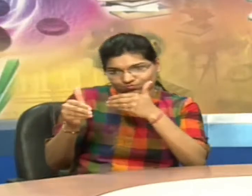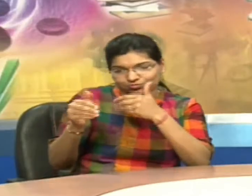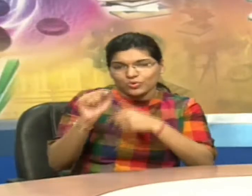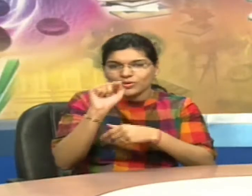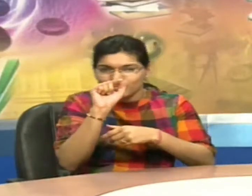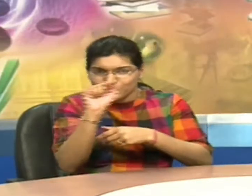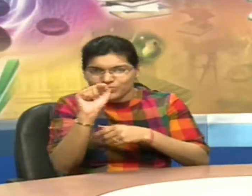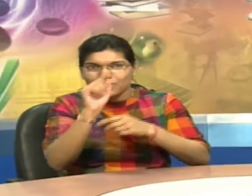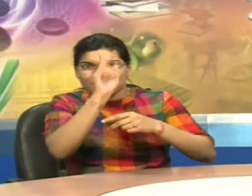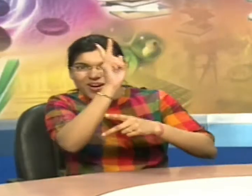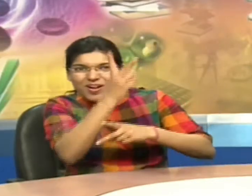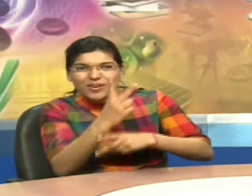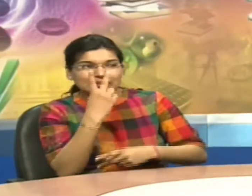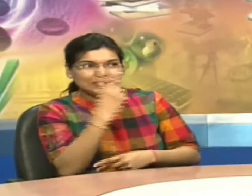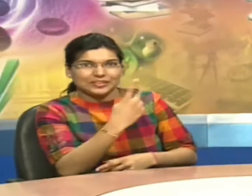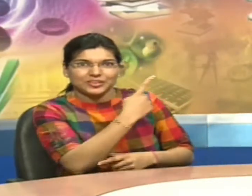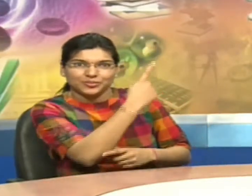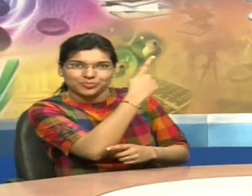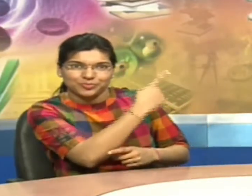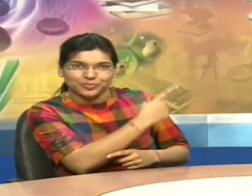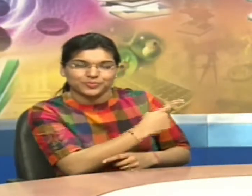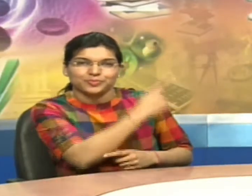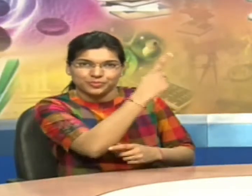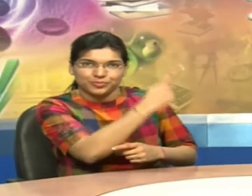Close, open and hyphenated words.